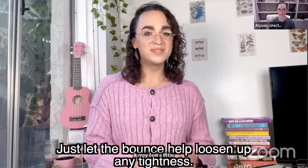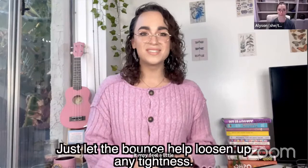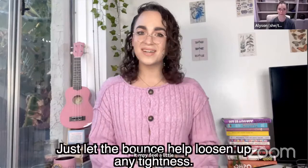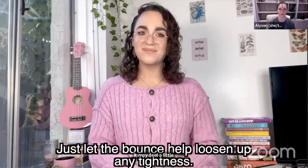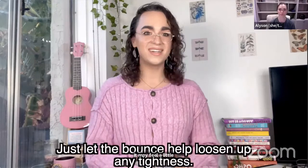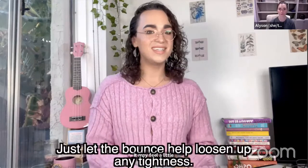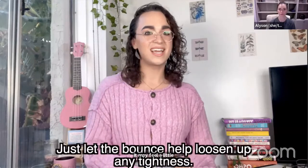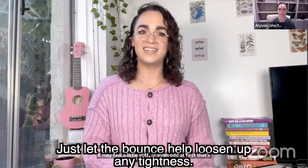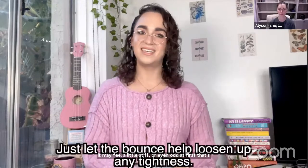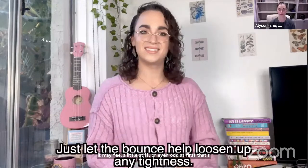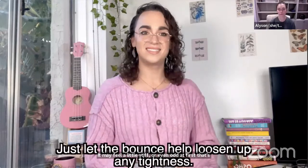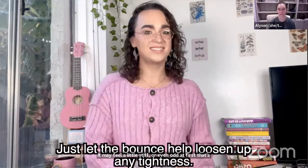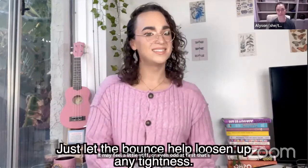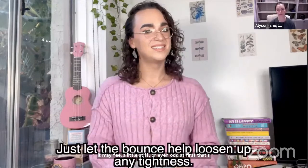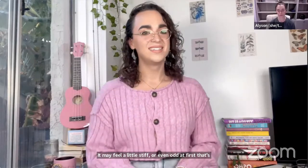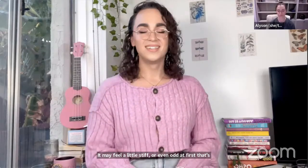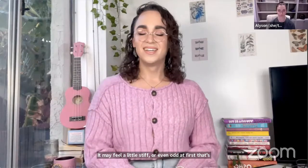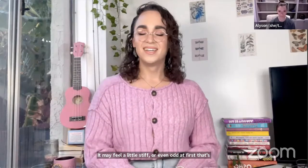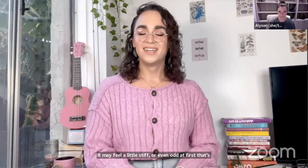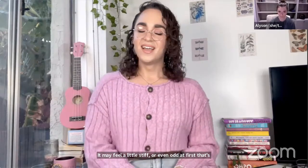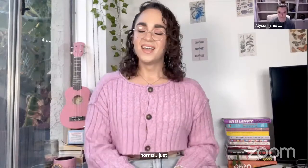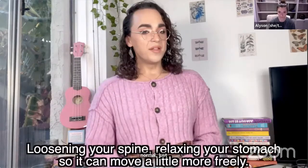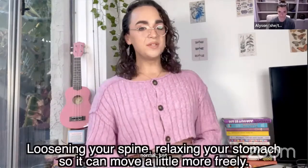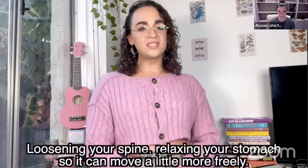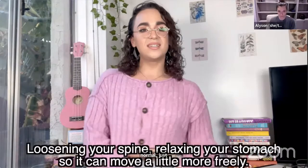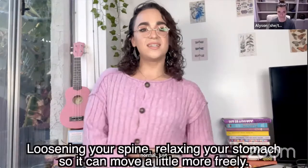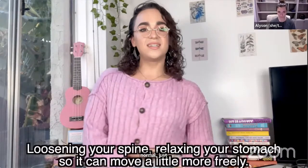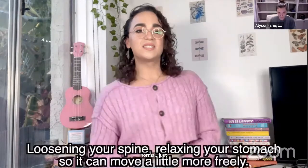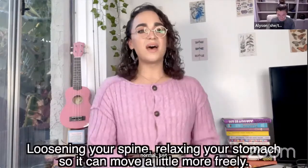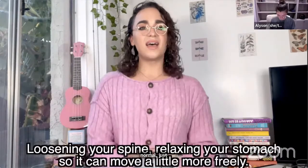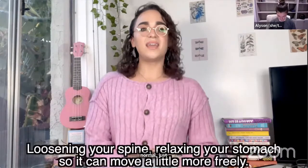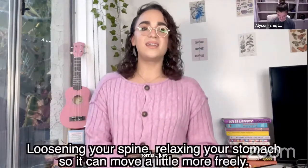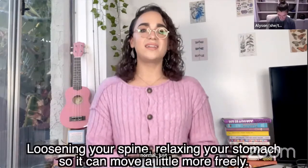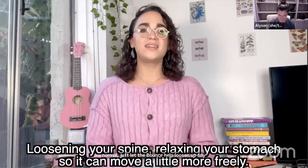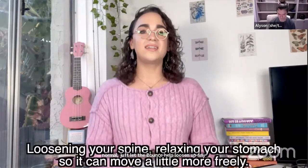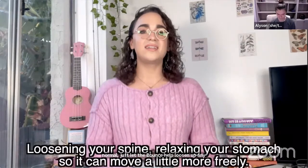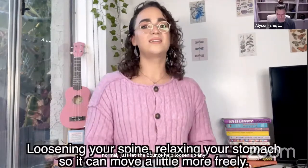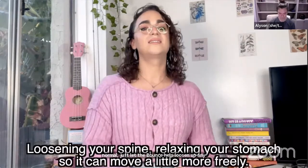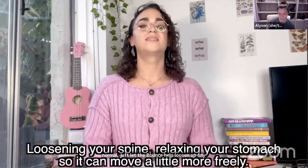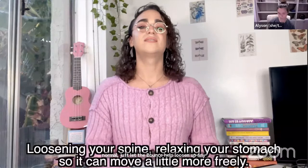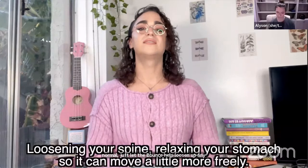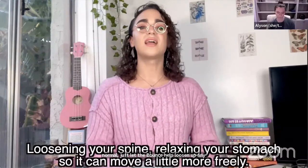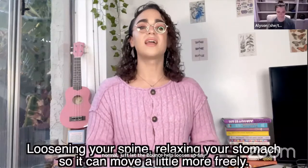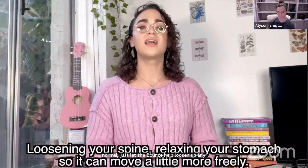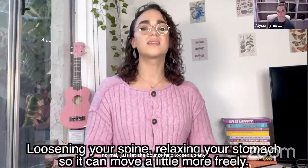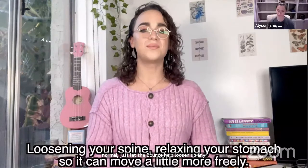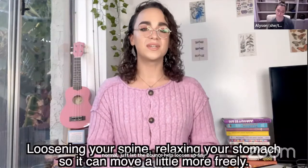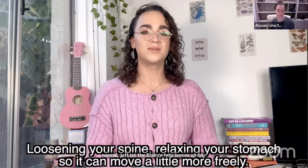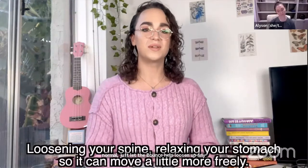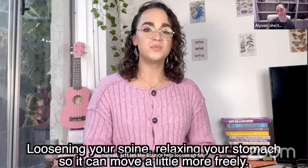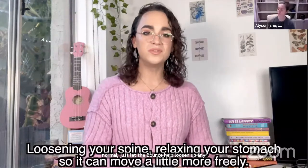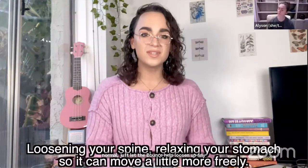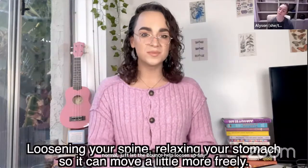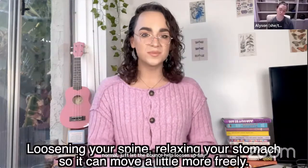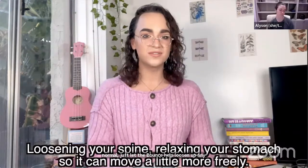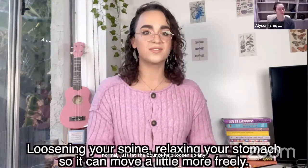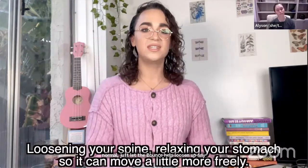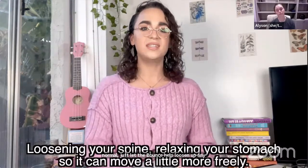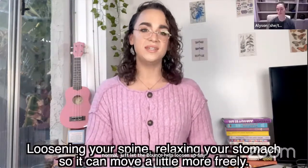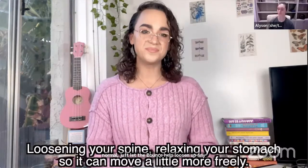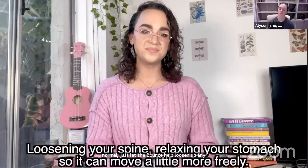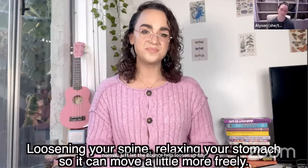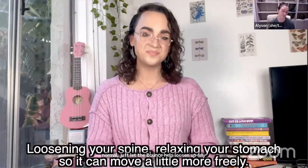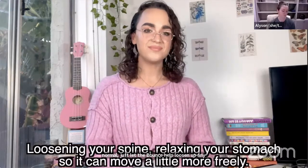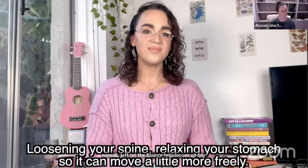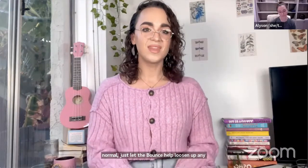help loosen up any tightness. Loosening your spine, relaxing your stomach so it can move a little more